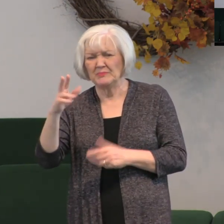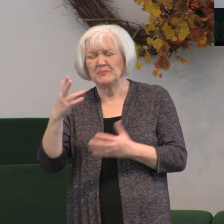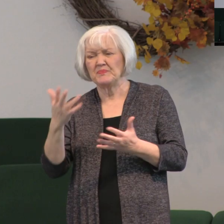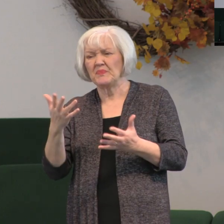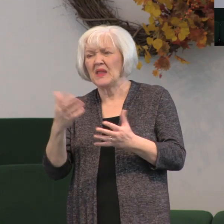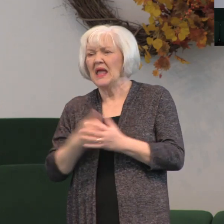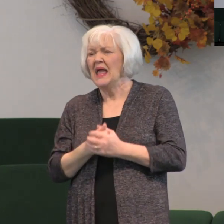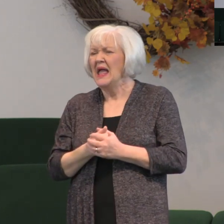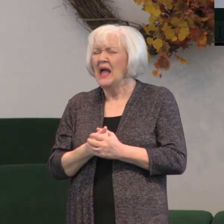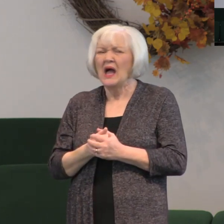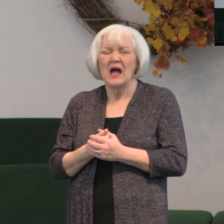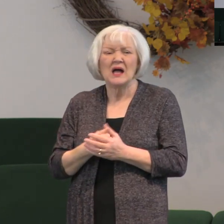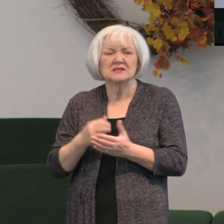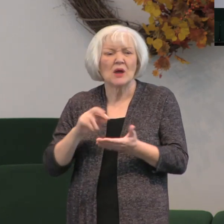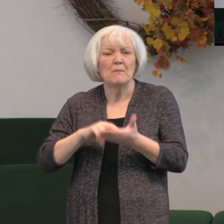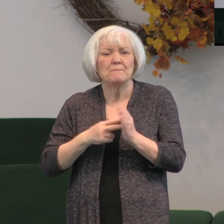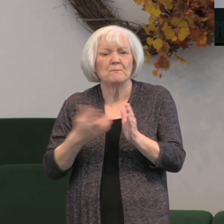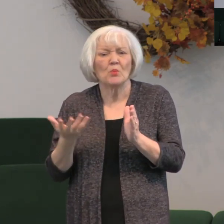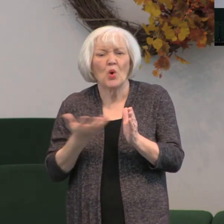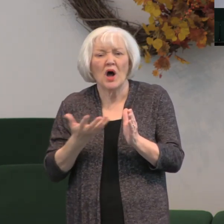by this he's kind